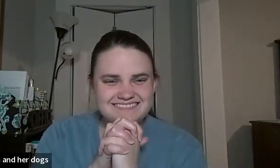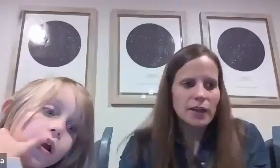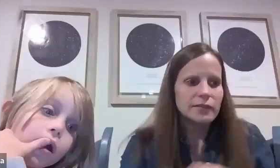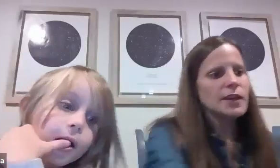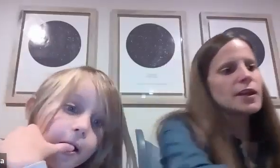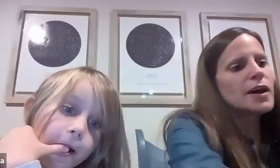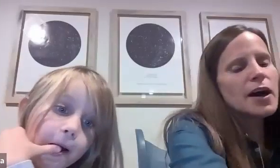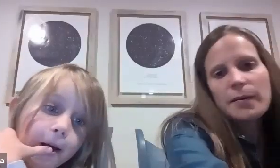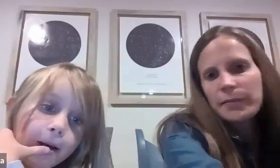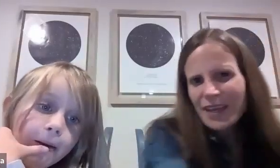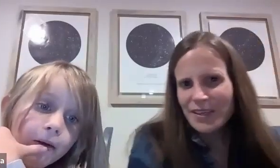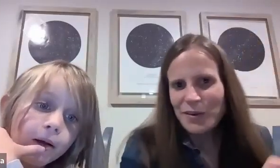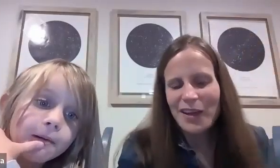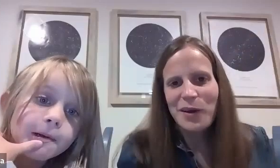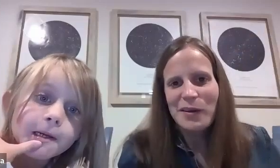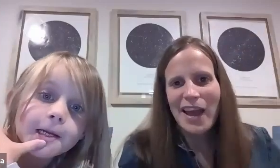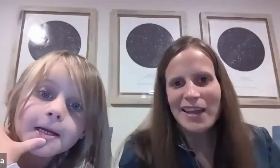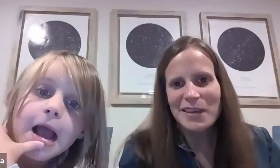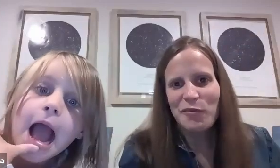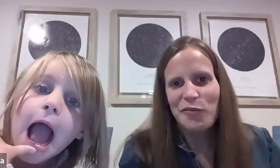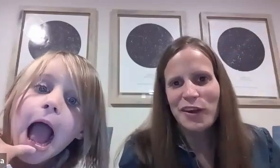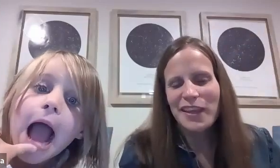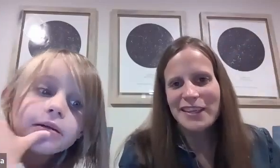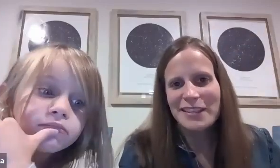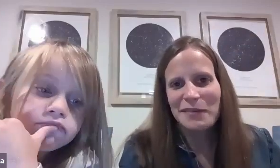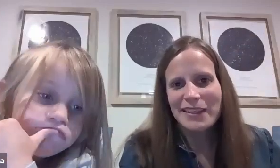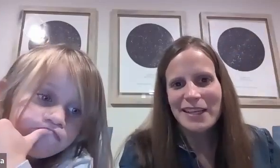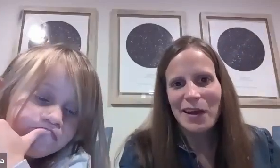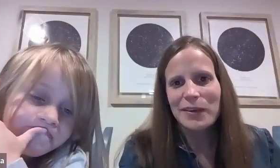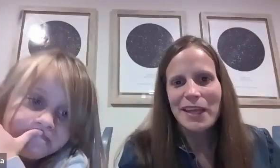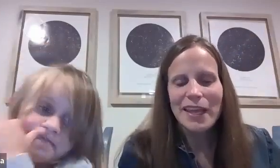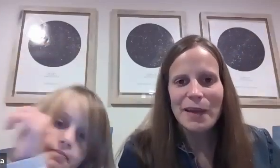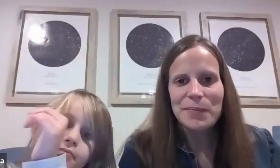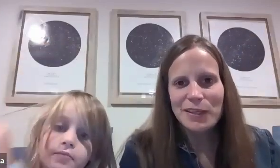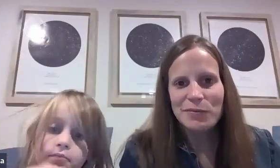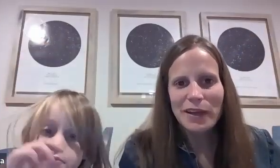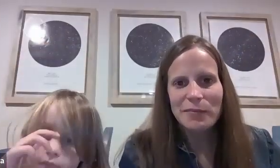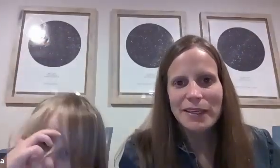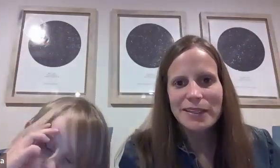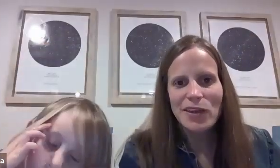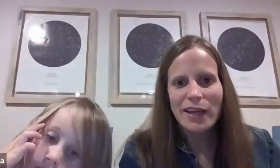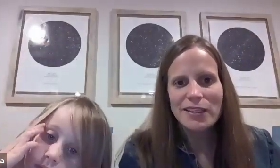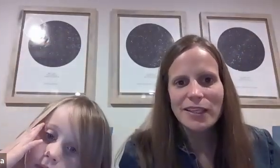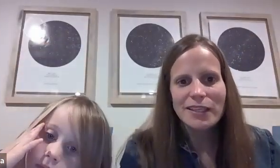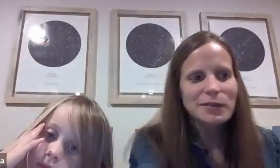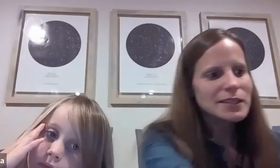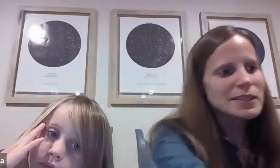ask again. Can you, I know I asked that before and then I didn't write it down, that app that you recommended to actually do the